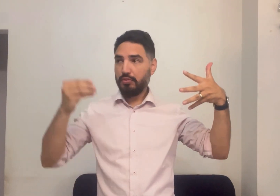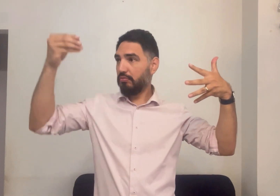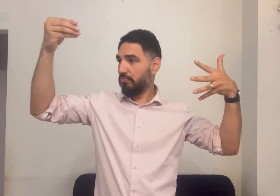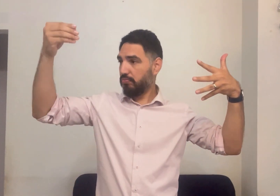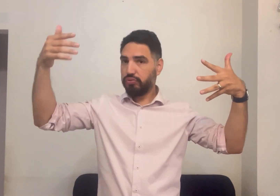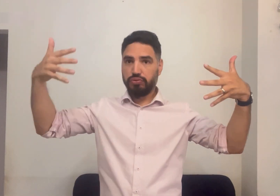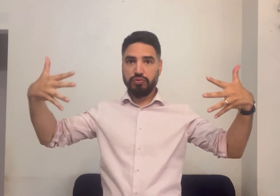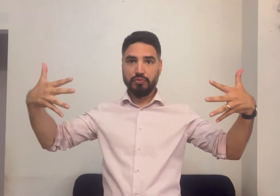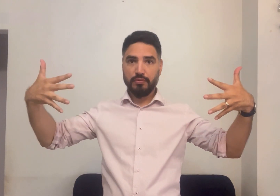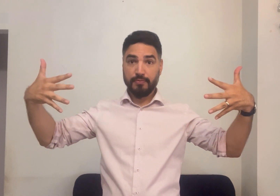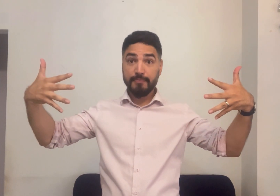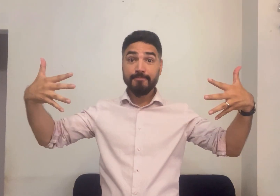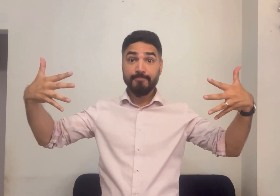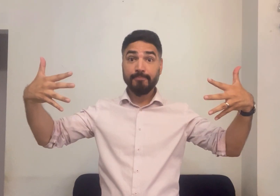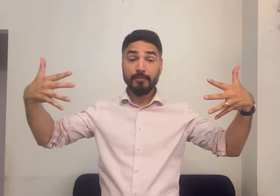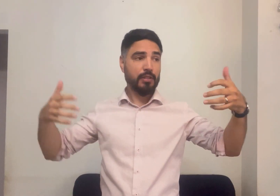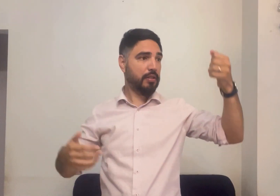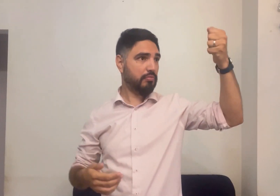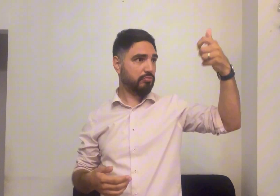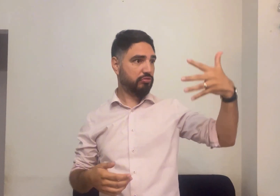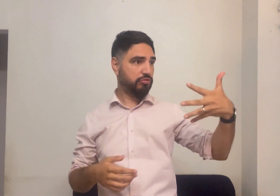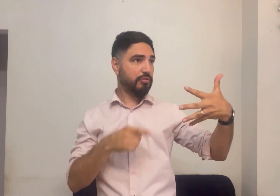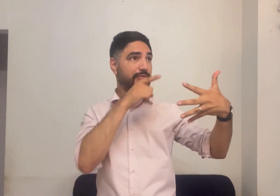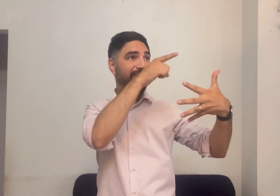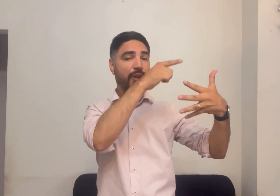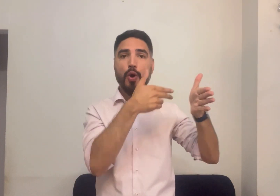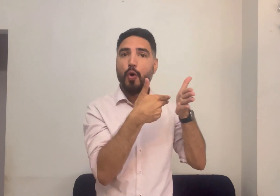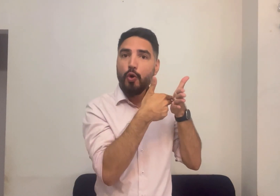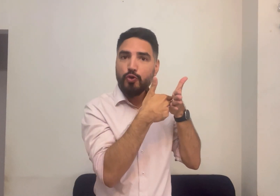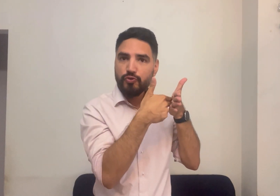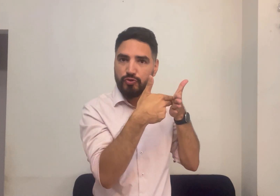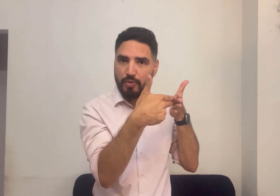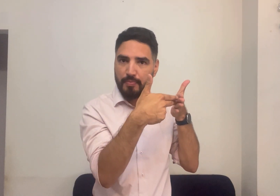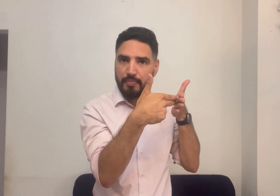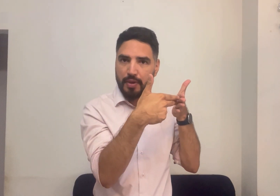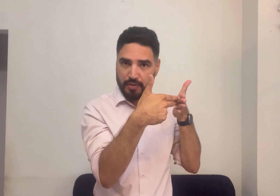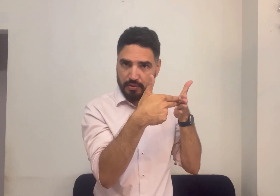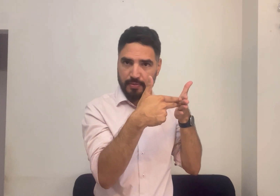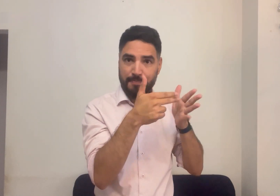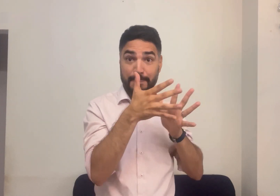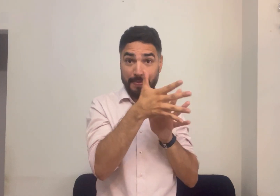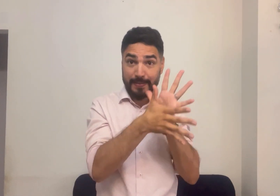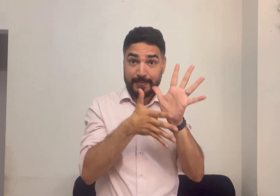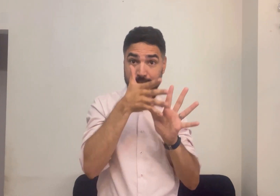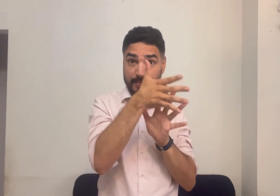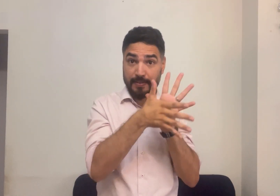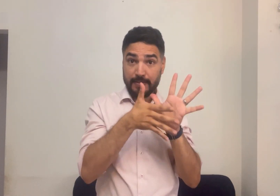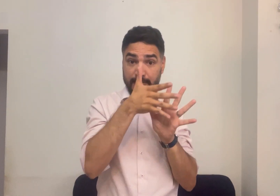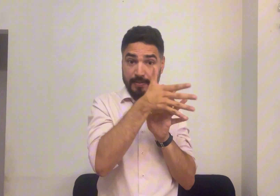we'll divide sign into two types. The first type we'll call arbitrary signs,